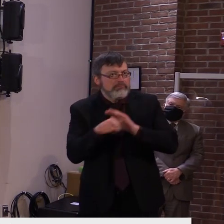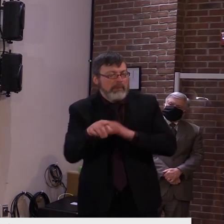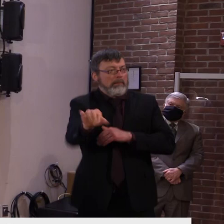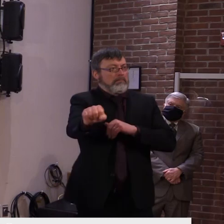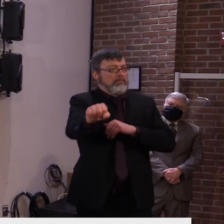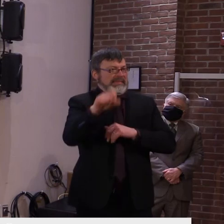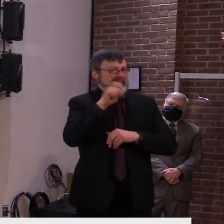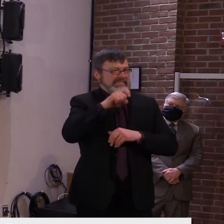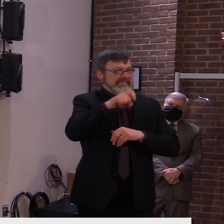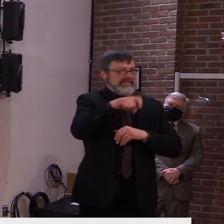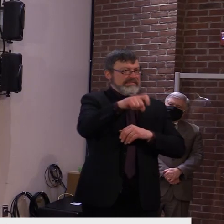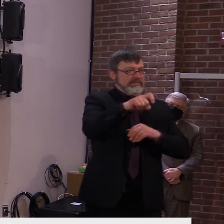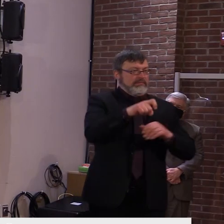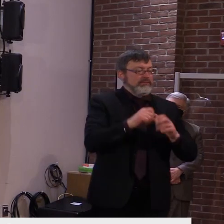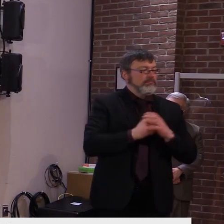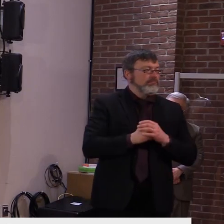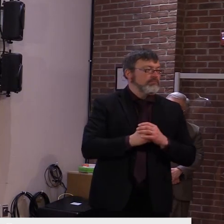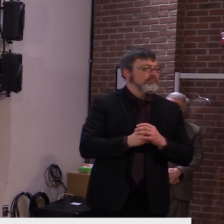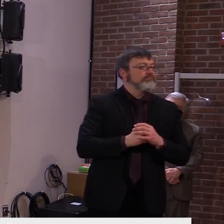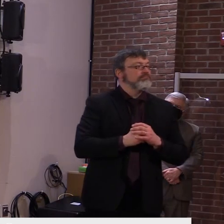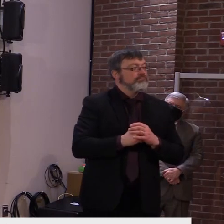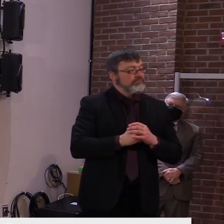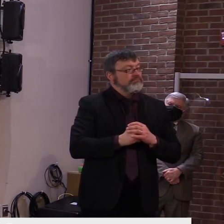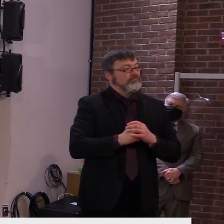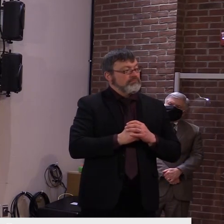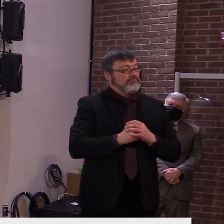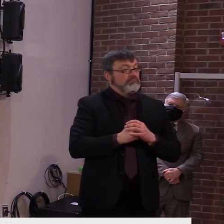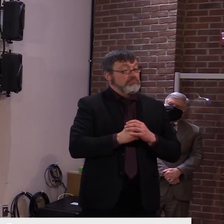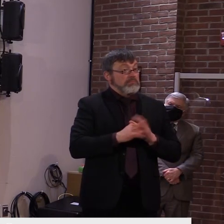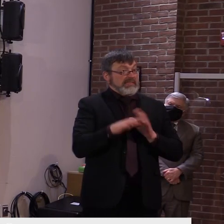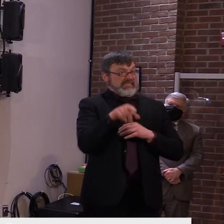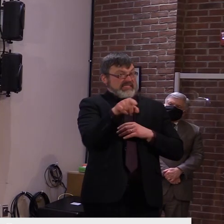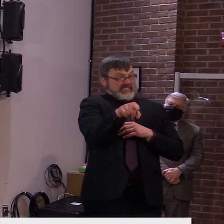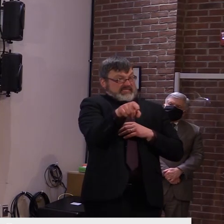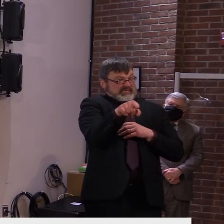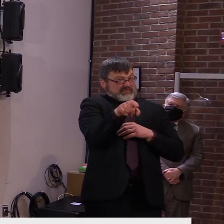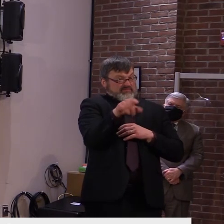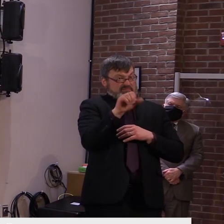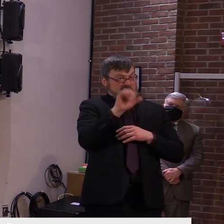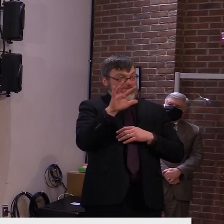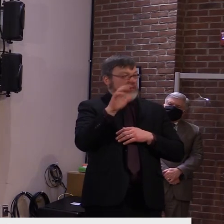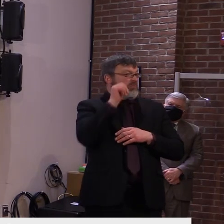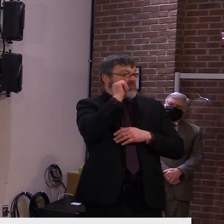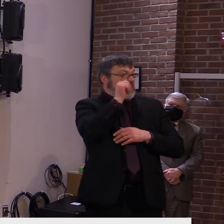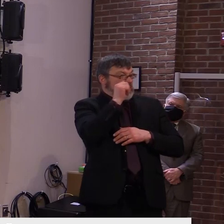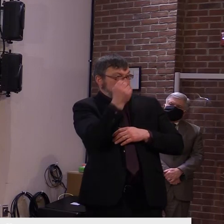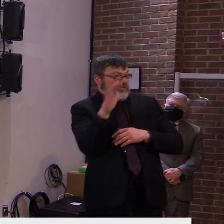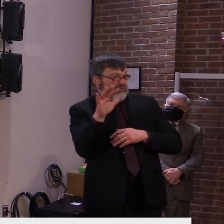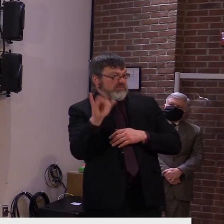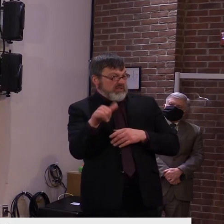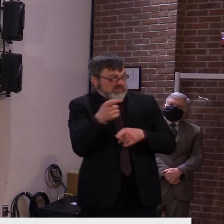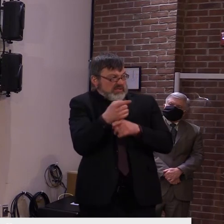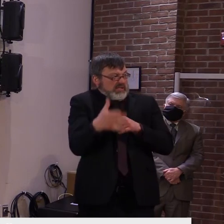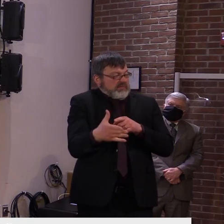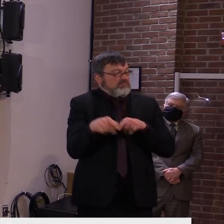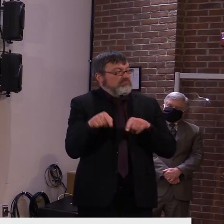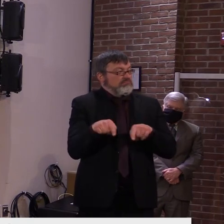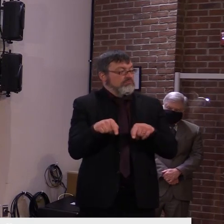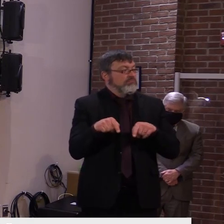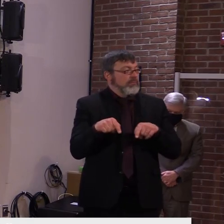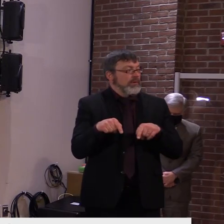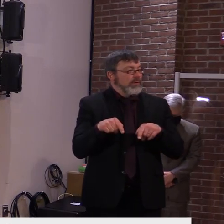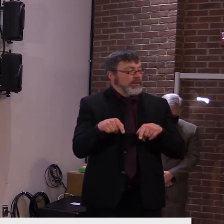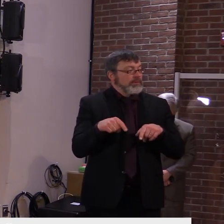This weekend, because of a dramatic uptick in cases over the past several weeks in the Stowe area, we are